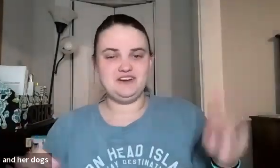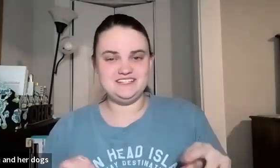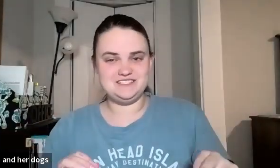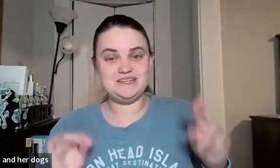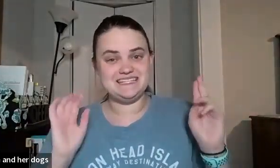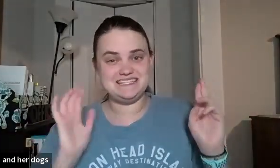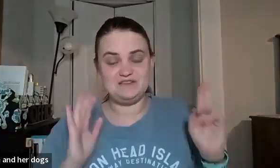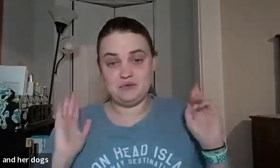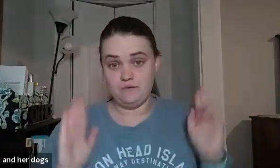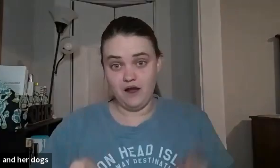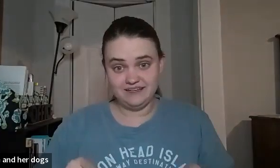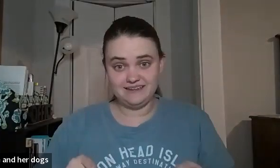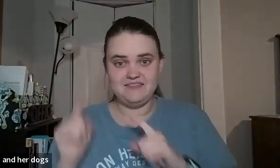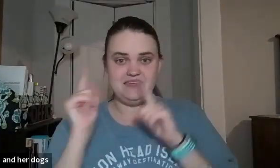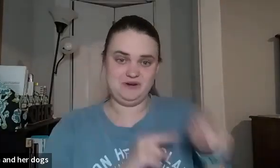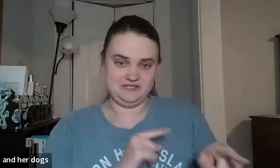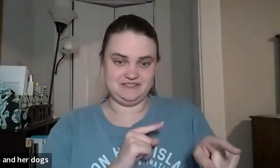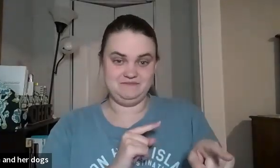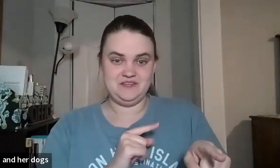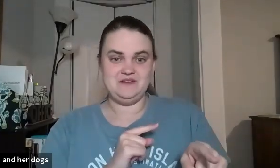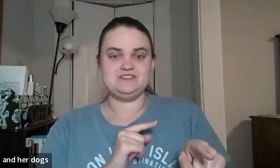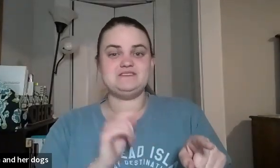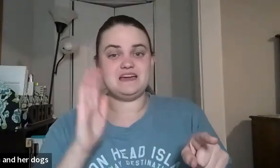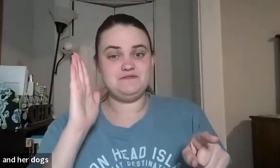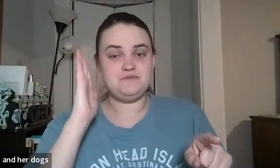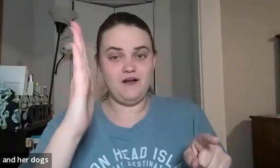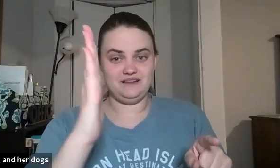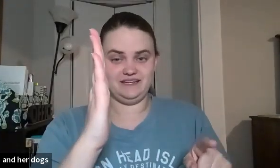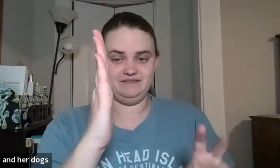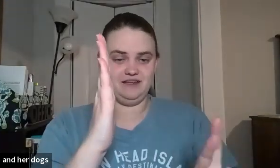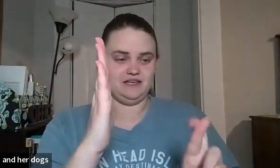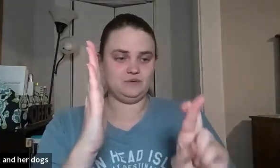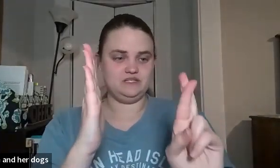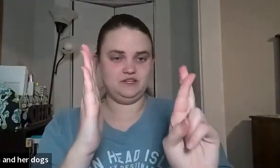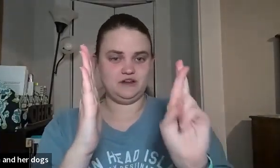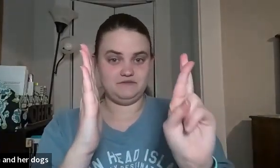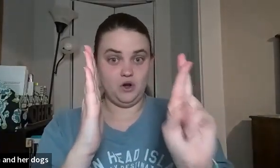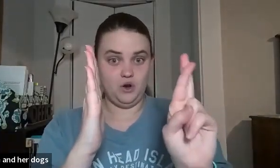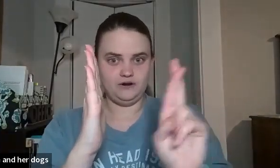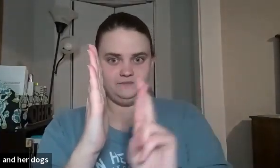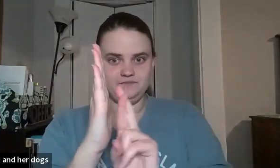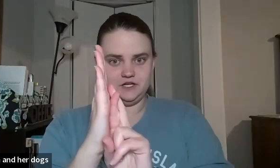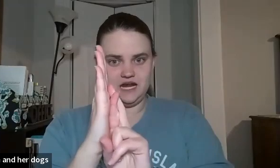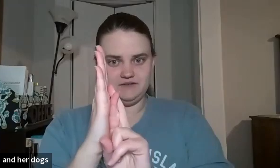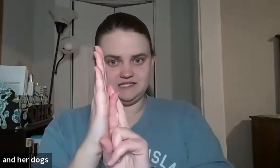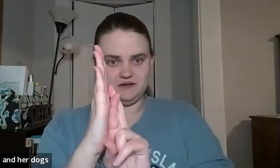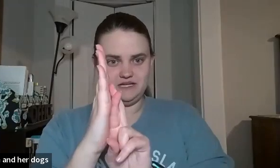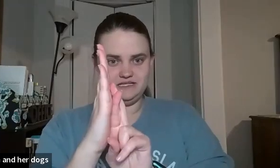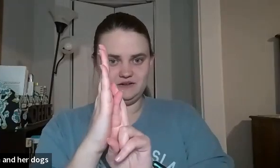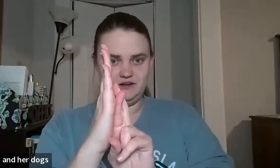going to do is the sign for rocket and then person. So the sign for rocket is going to be, you're going to have an R, you're going to have it sideways on your